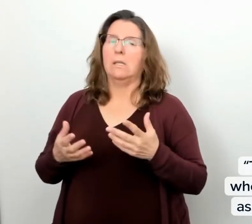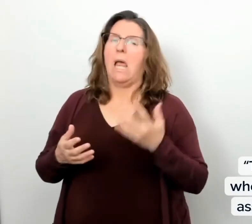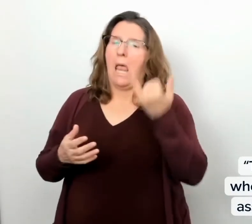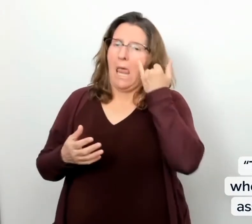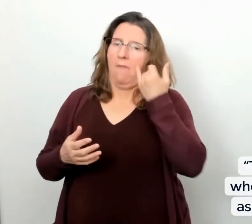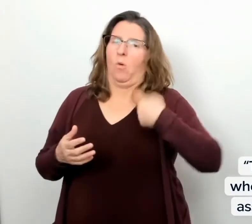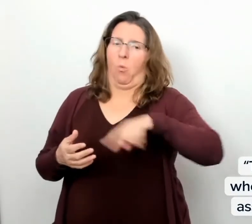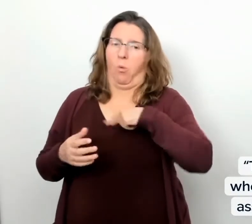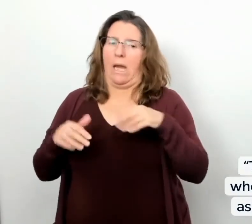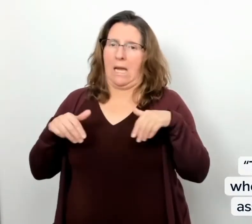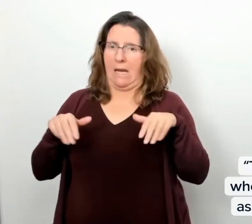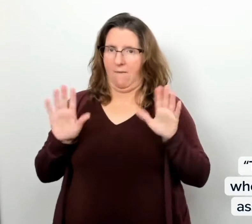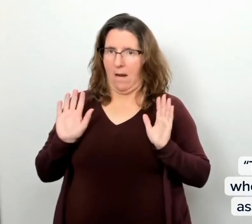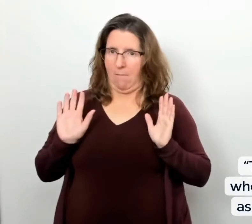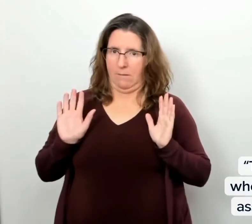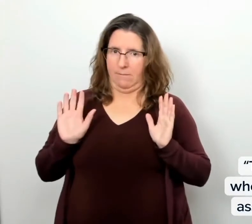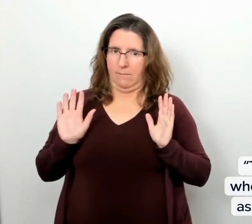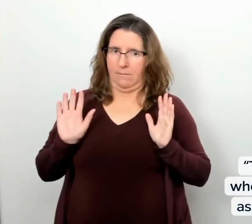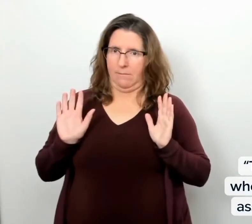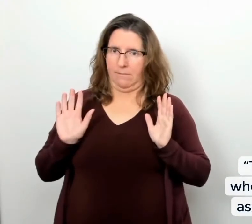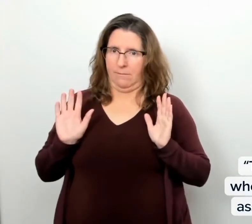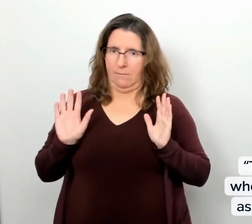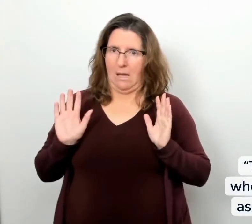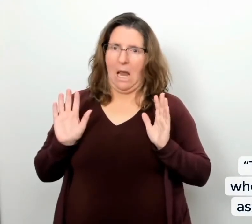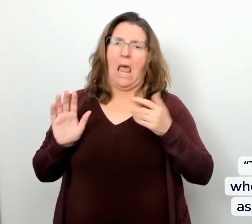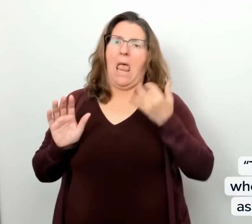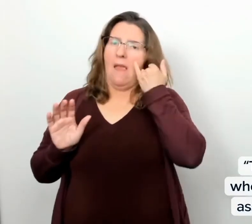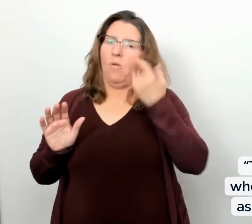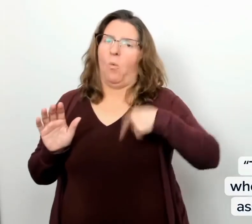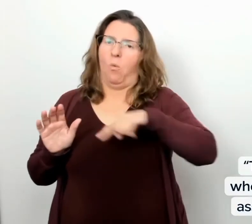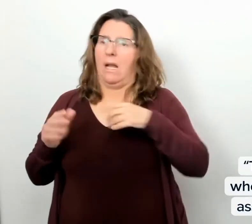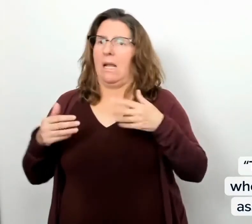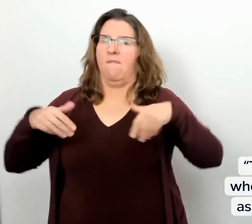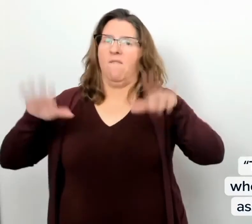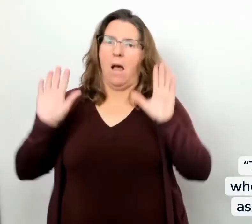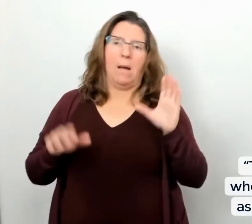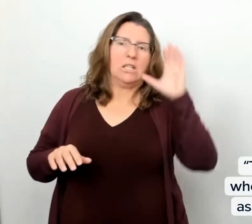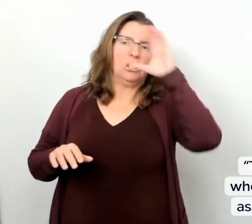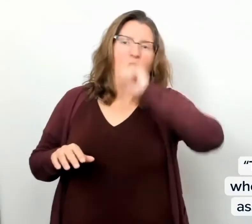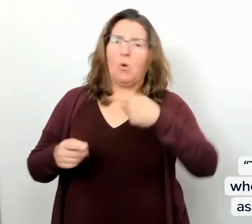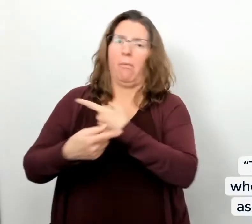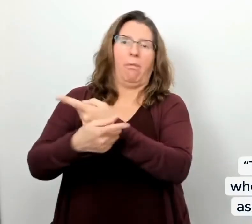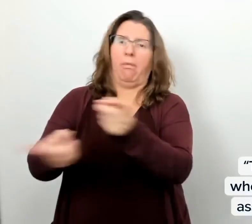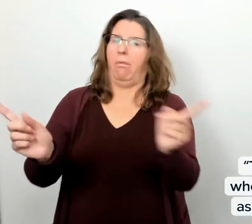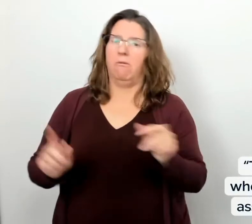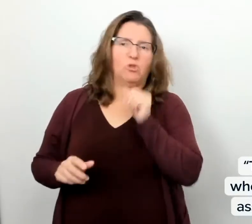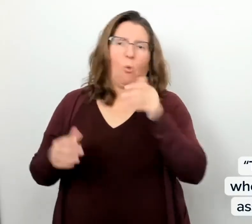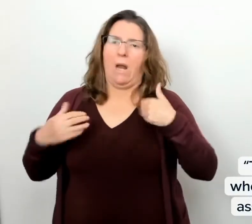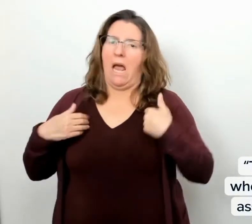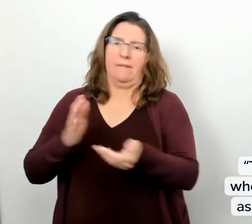Our only true failure as teachers is if we give up, if we quote, quote, walk away because we